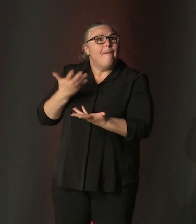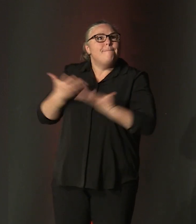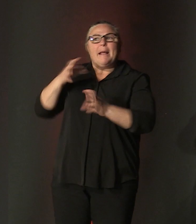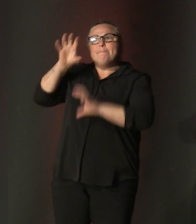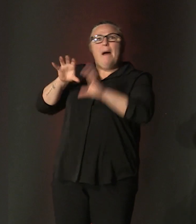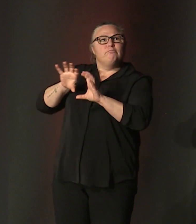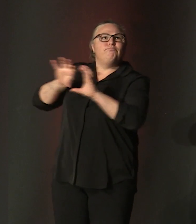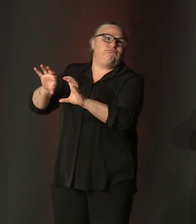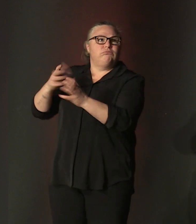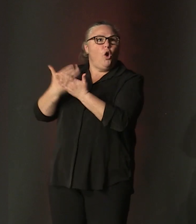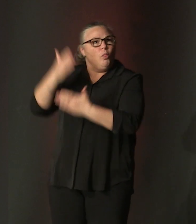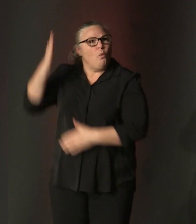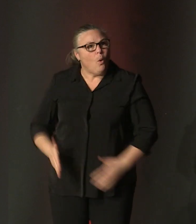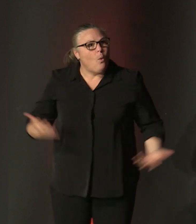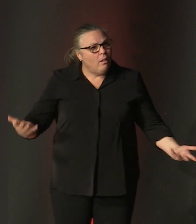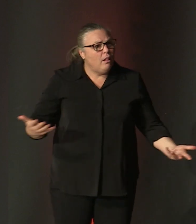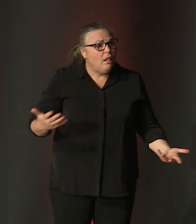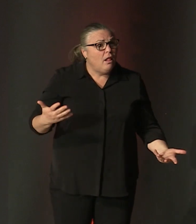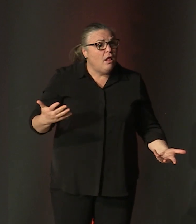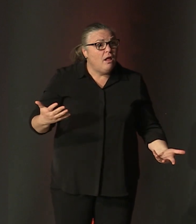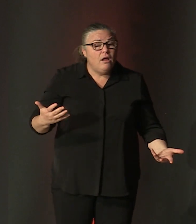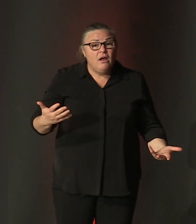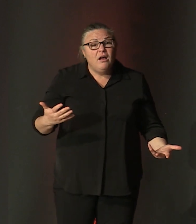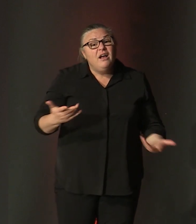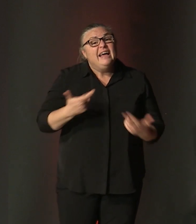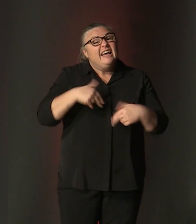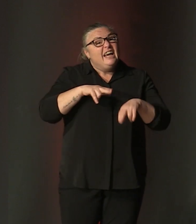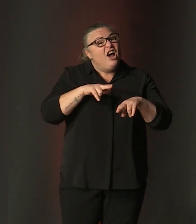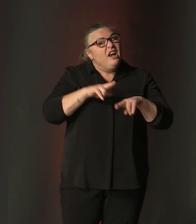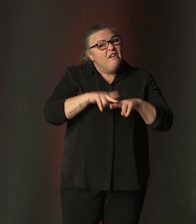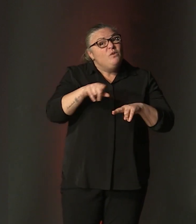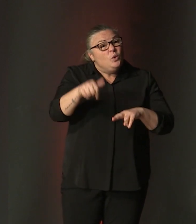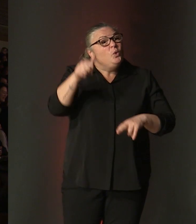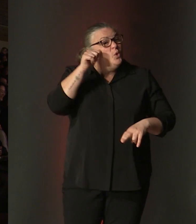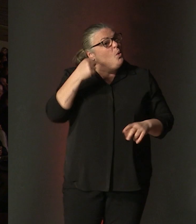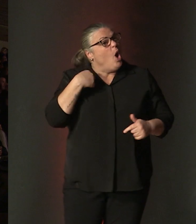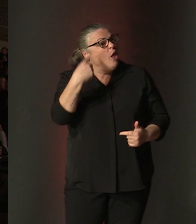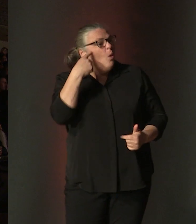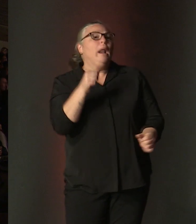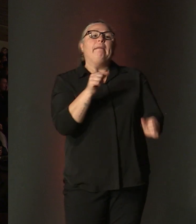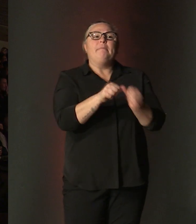wall. I thought it was better if you knew now.